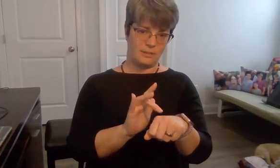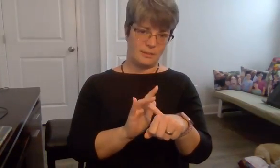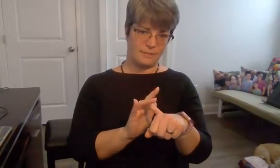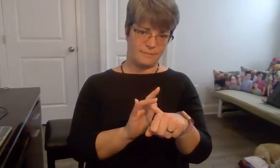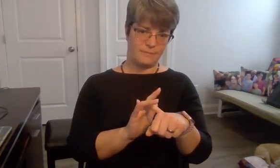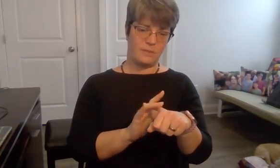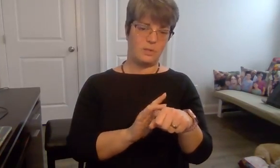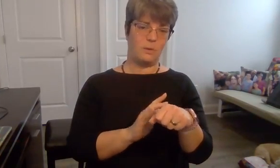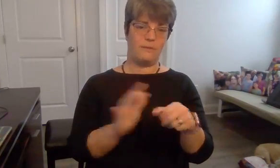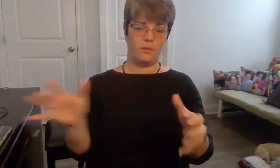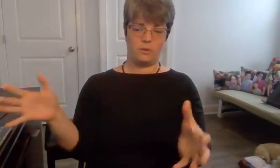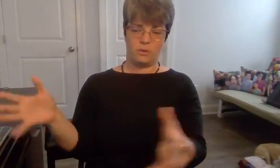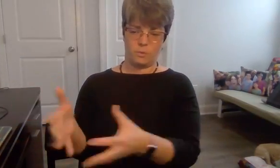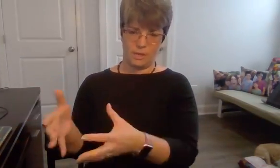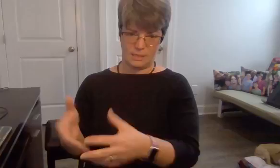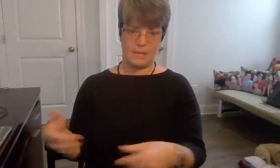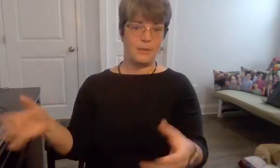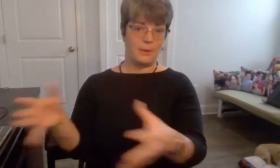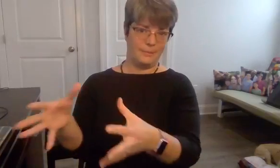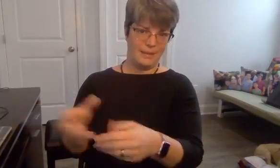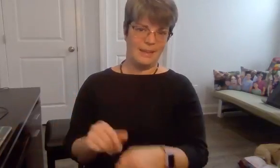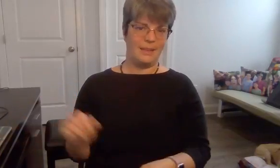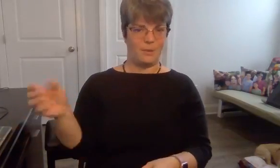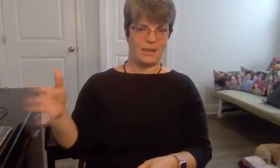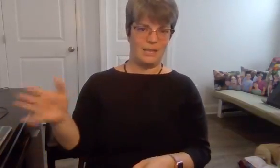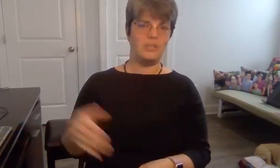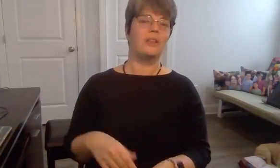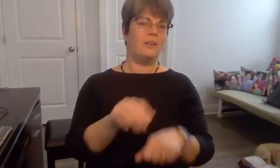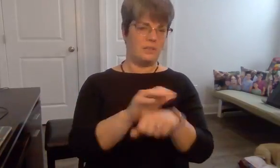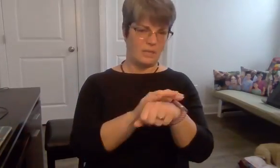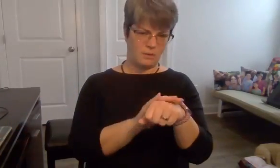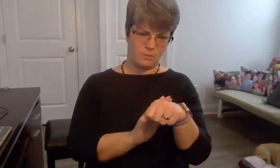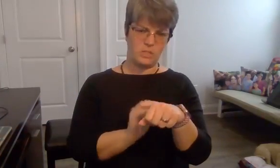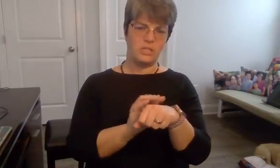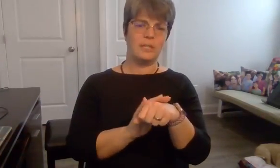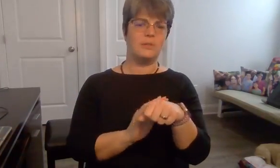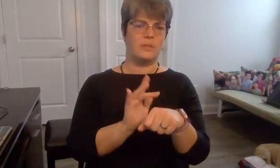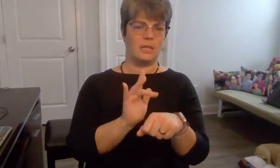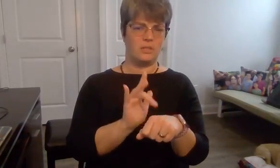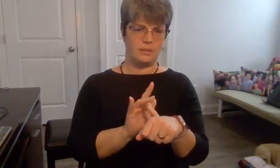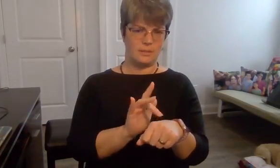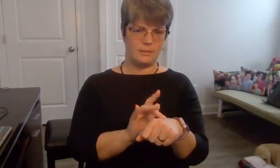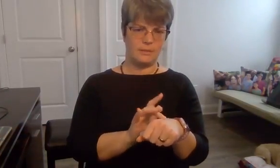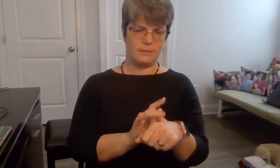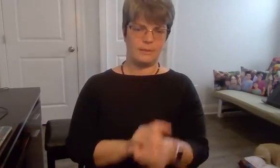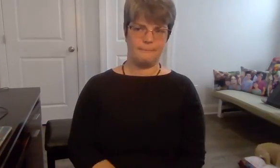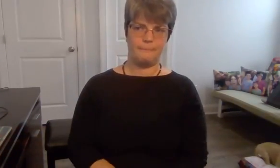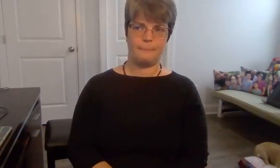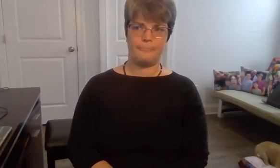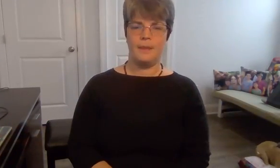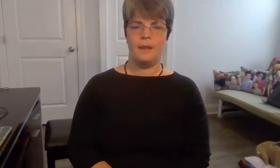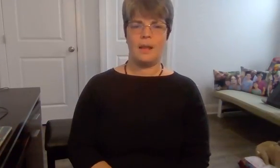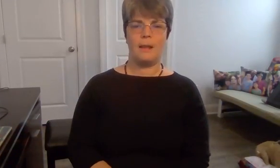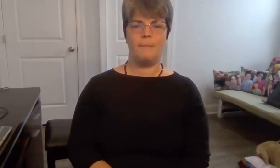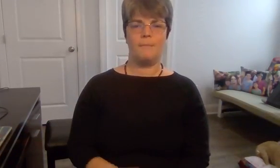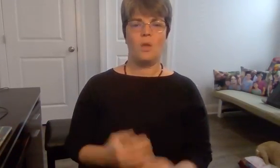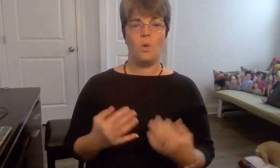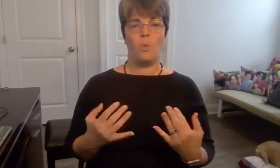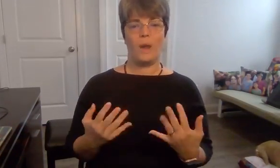touches. So if they're working together and they're whacking each other, you say, oh, gentle touches. Right. Wait